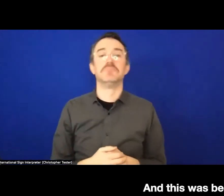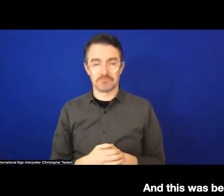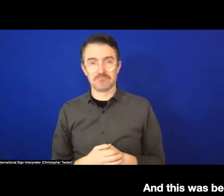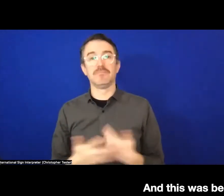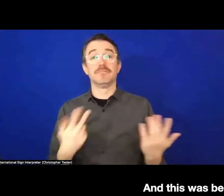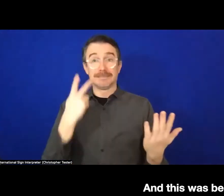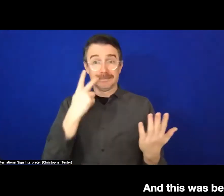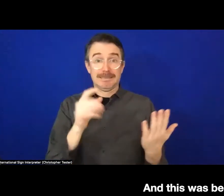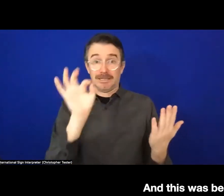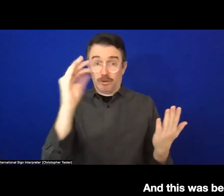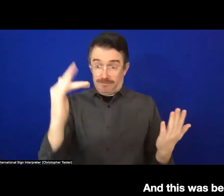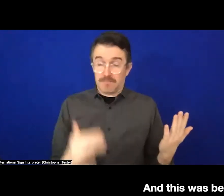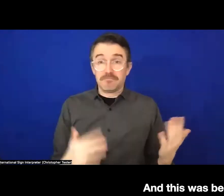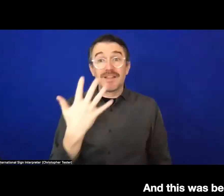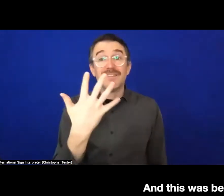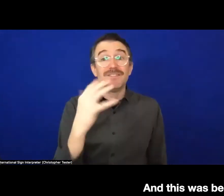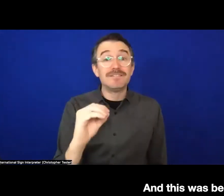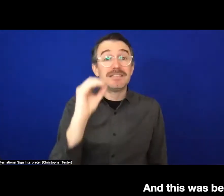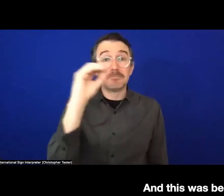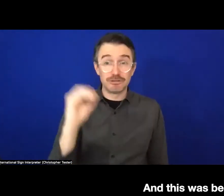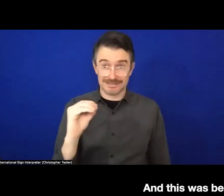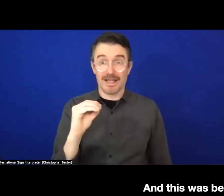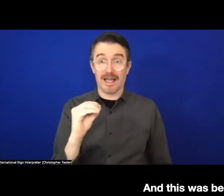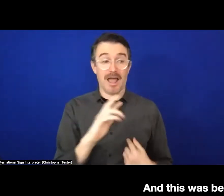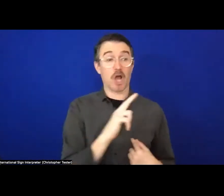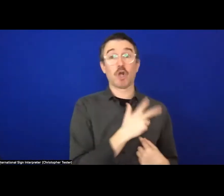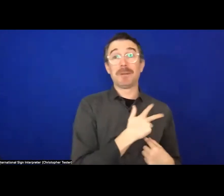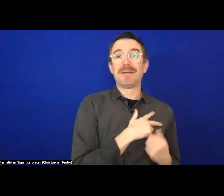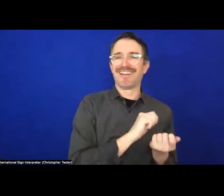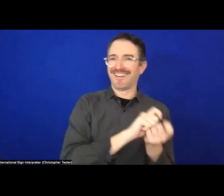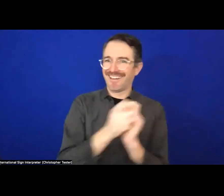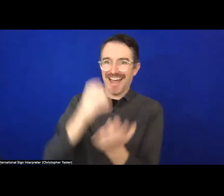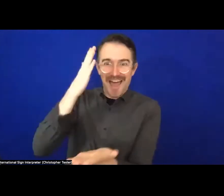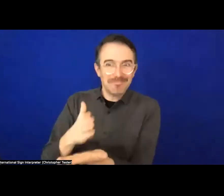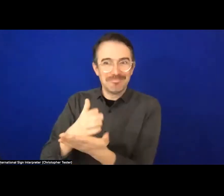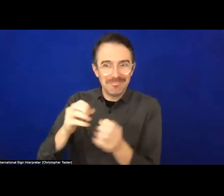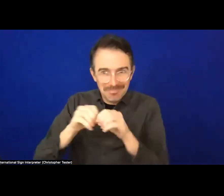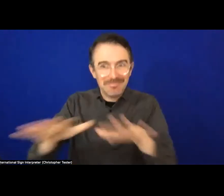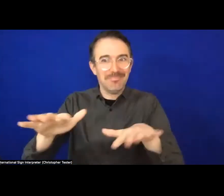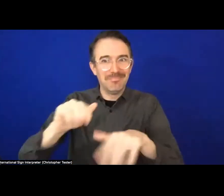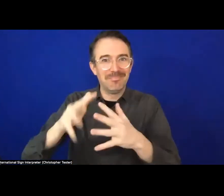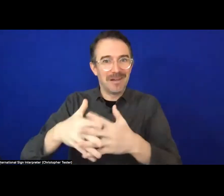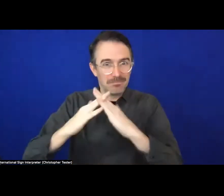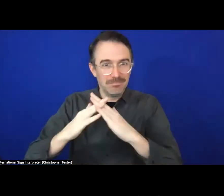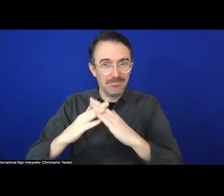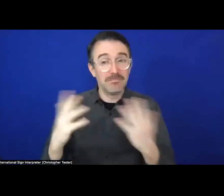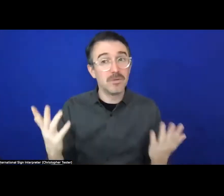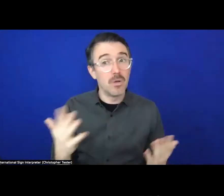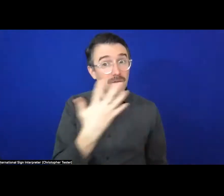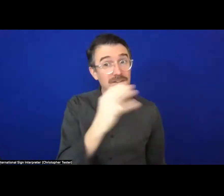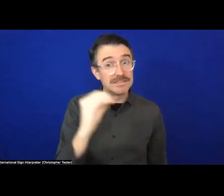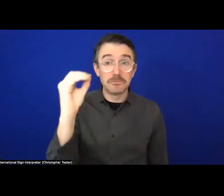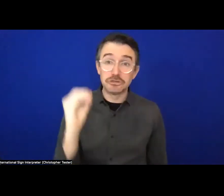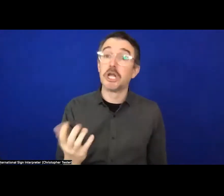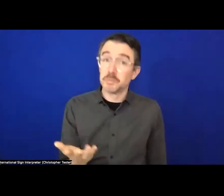was because there was close collaboration between the different DPOs, government, and the